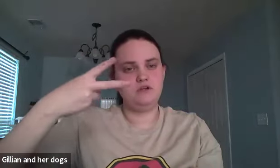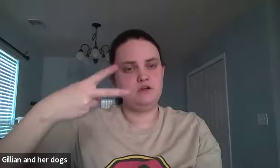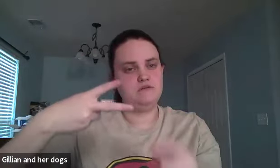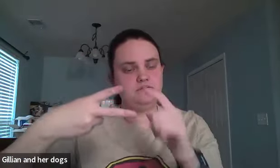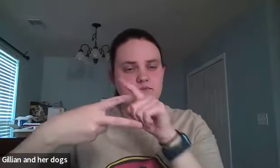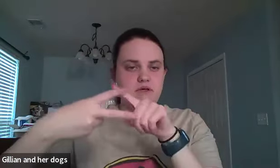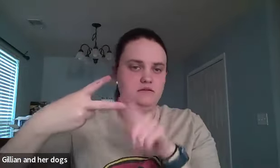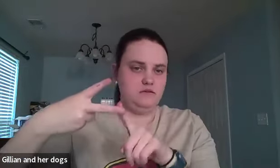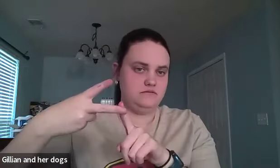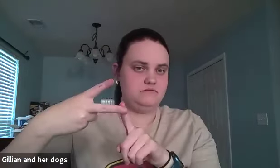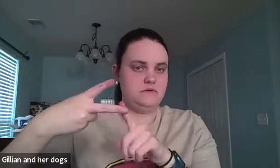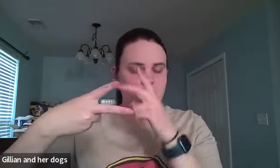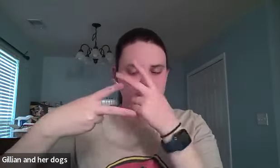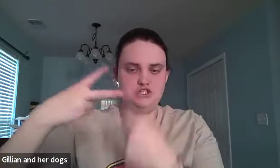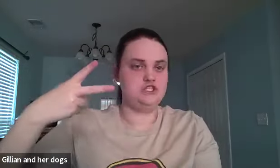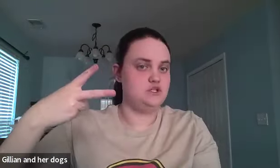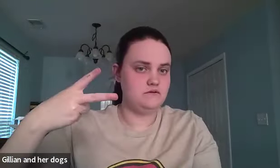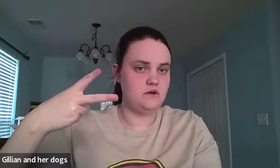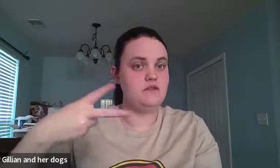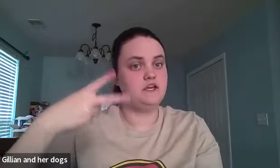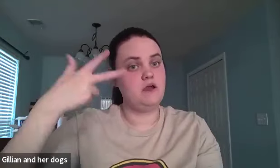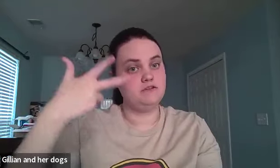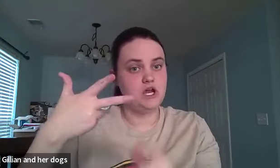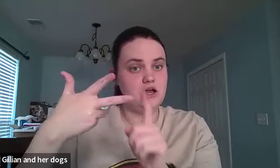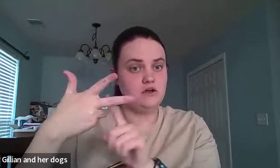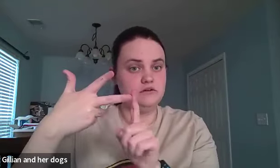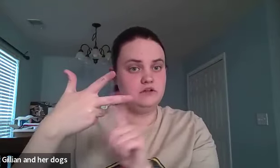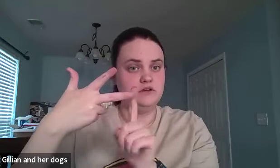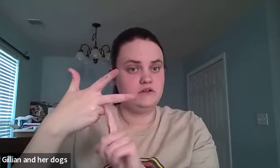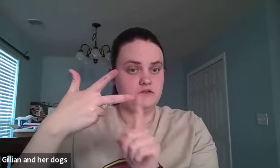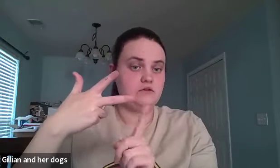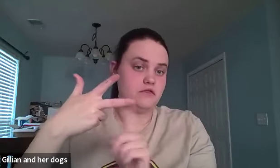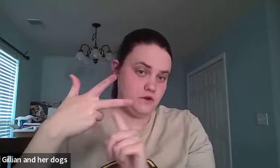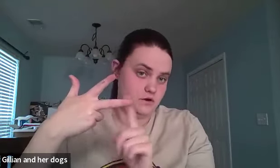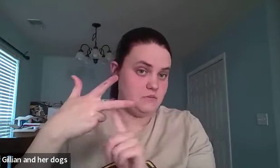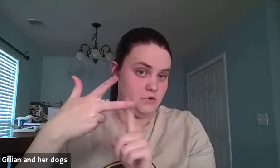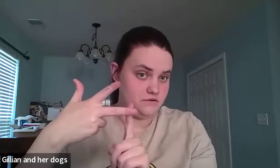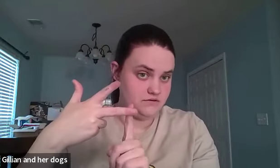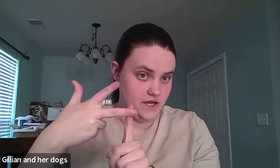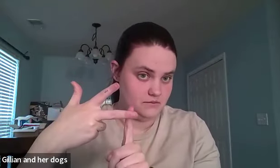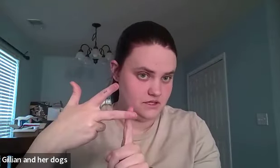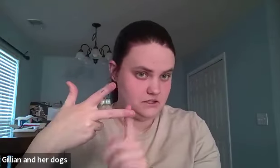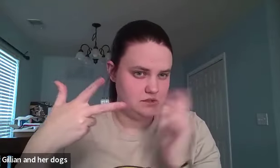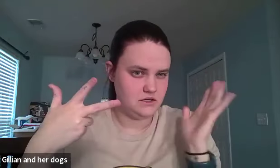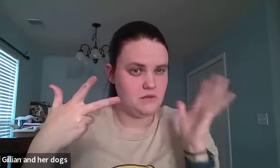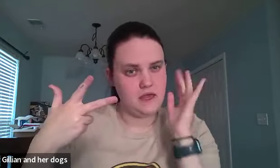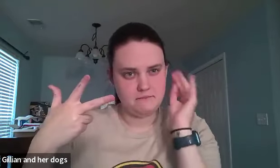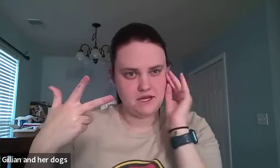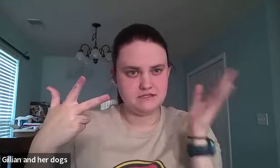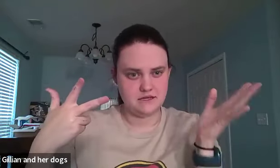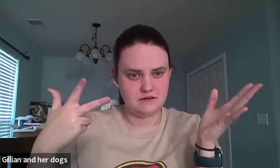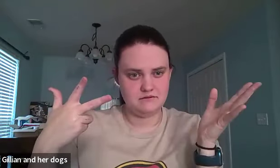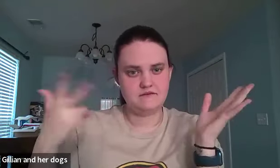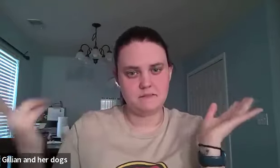and it's just the 2 of y'all and then you have a child, they're the 3rd member of your family, that mindset, if that